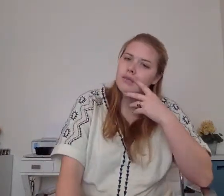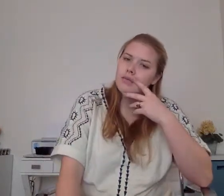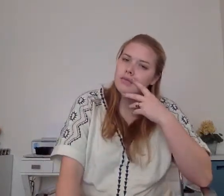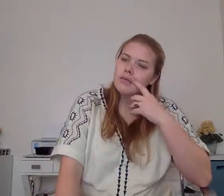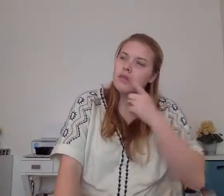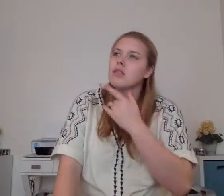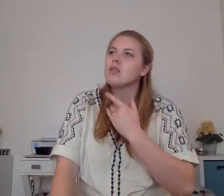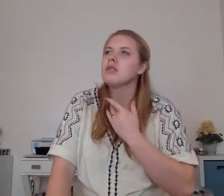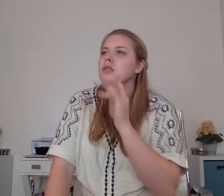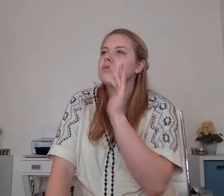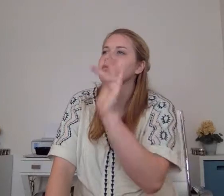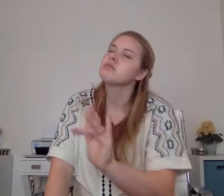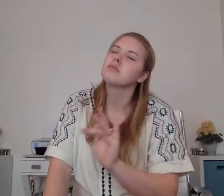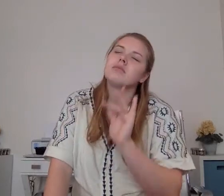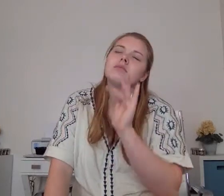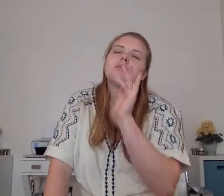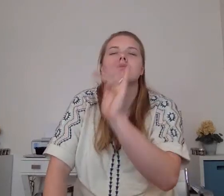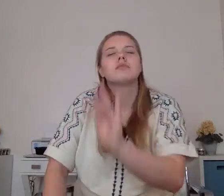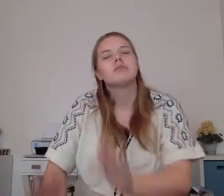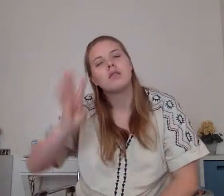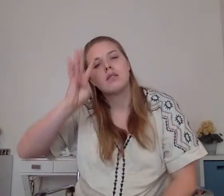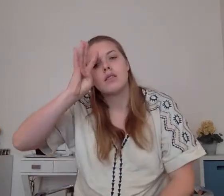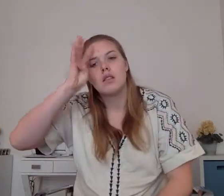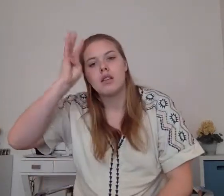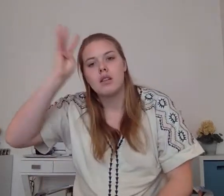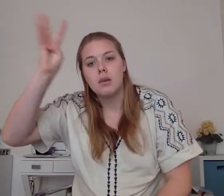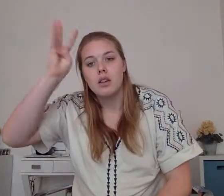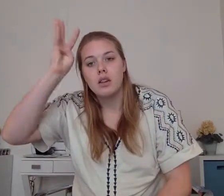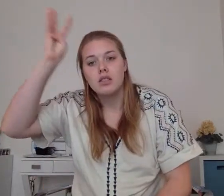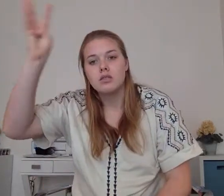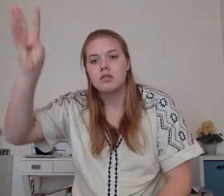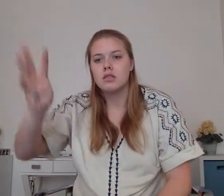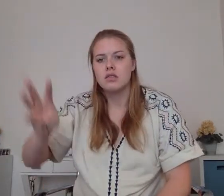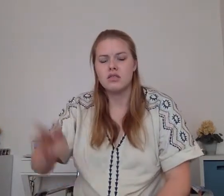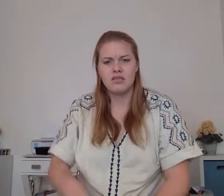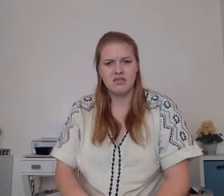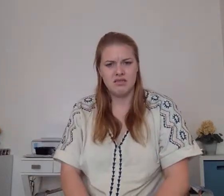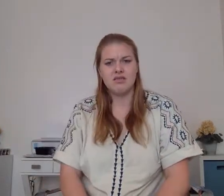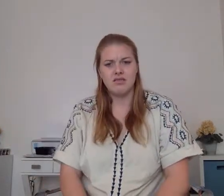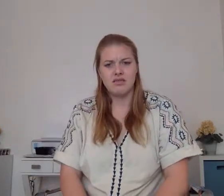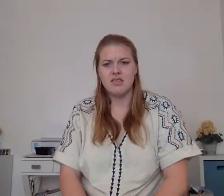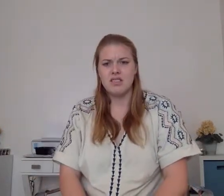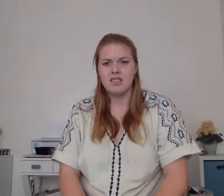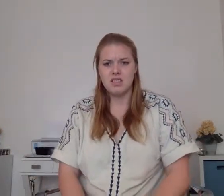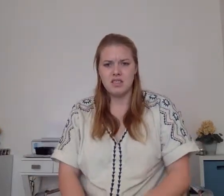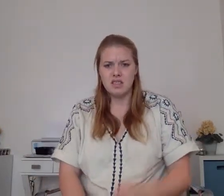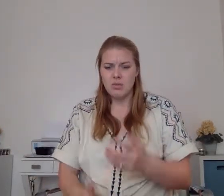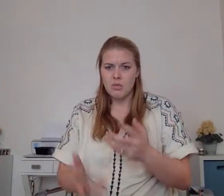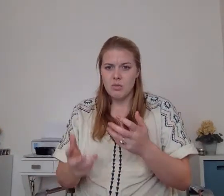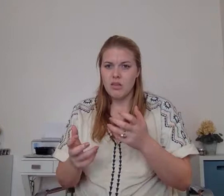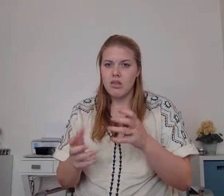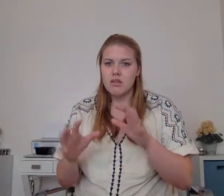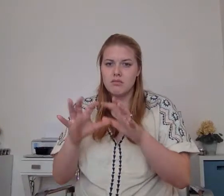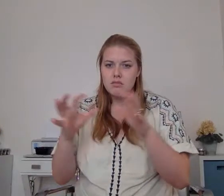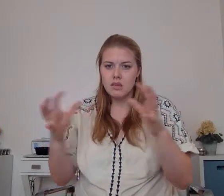empathy, imagination, and chutzpah they have. These children are much more inclined to become global citizens